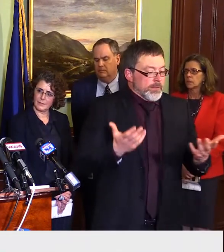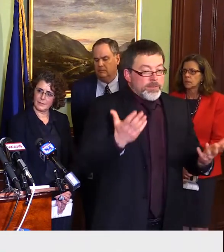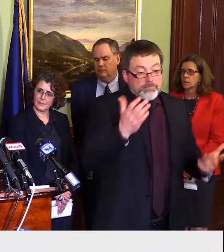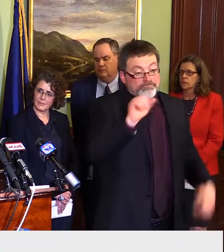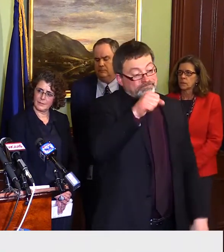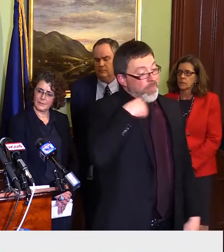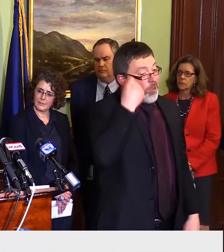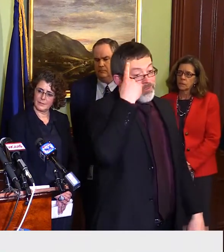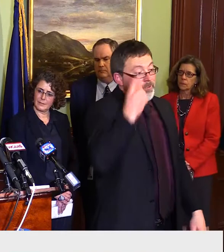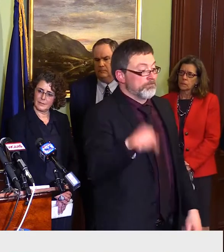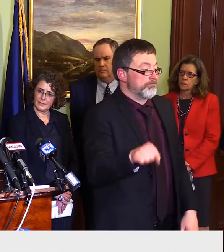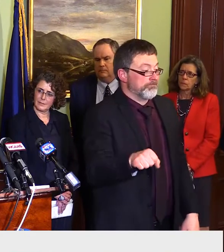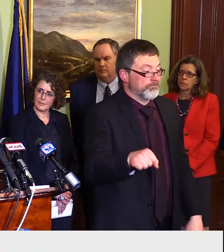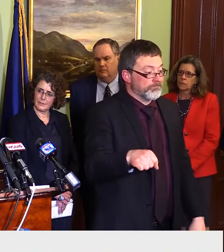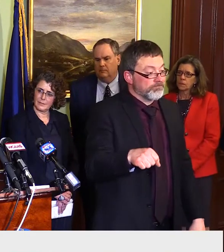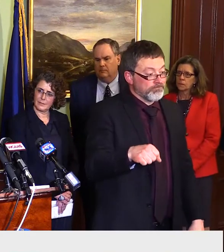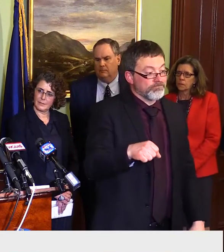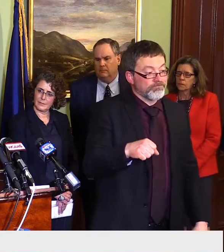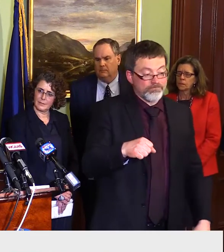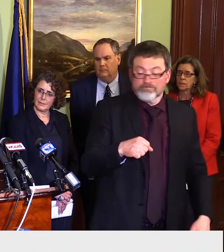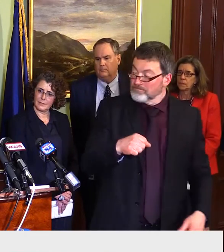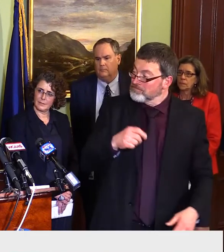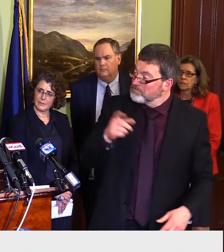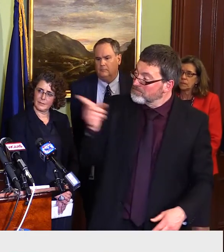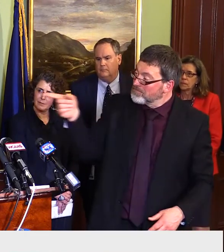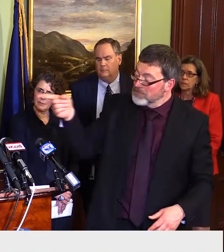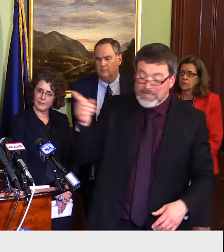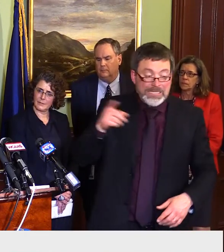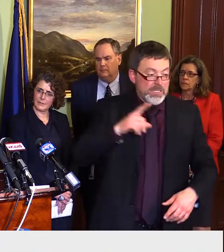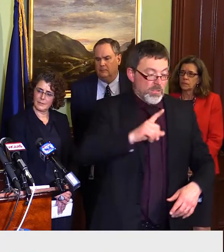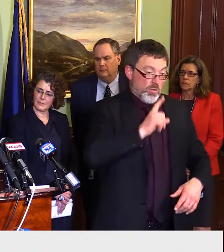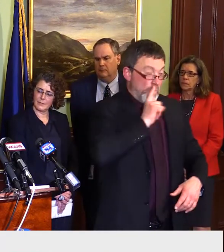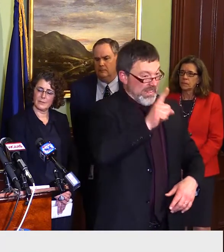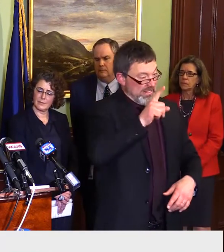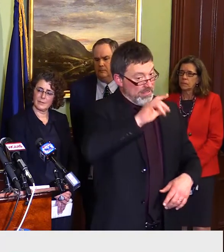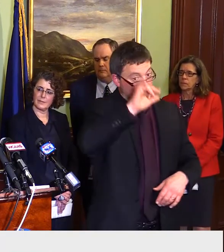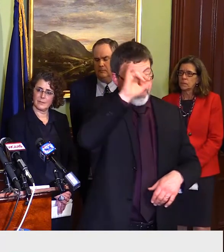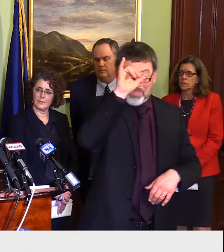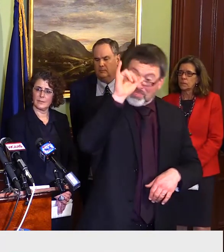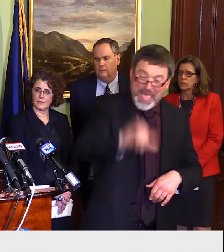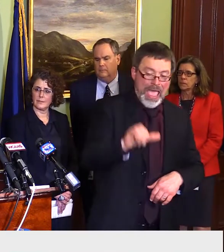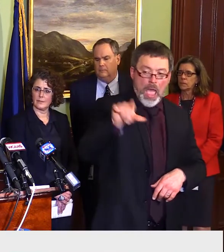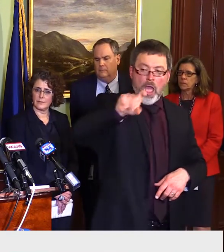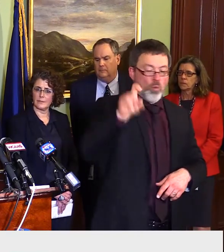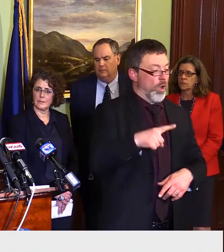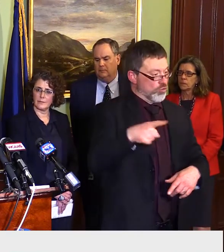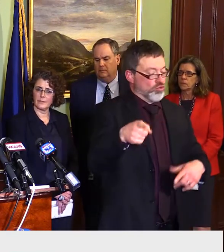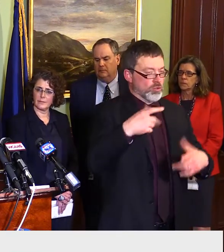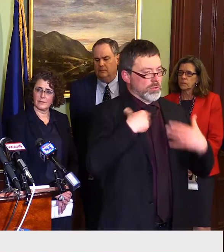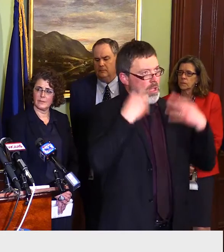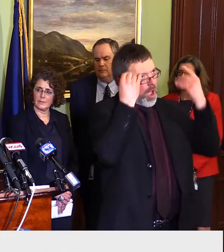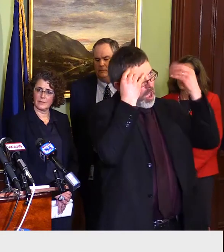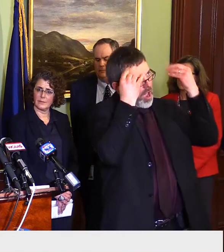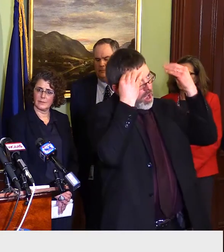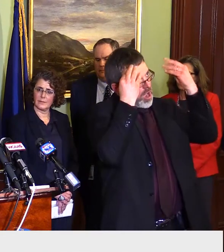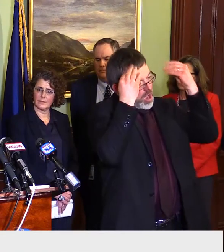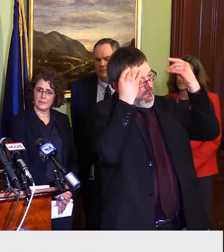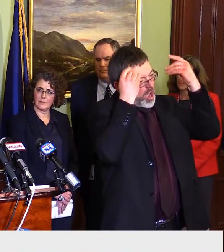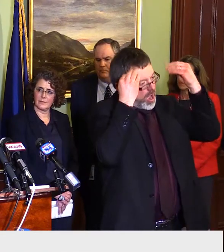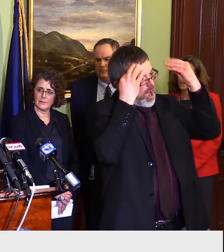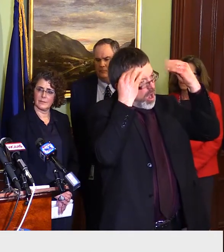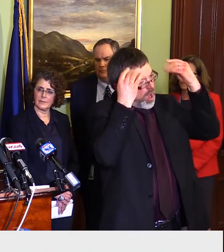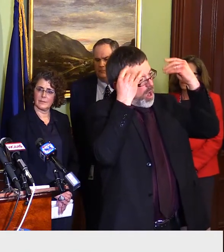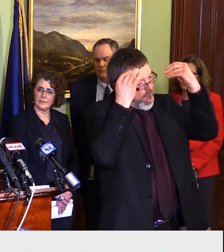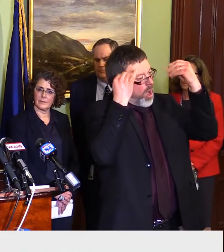could test someone every single day, and they could still get infected the next day with one doorknob, let's say,